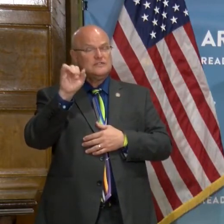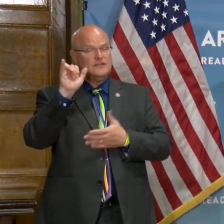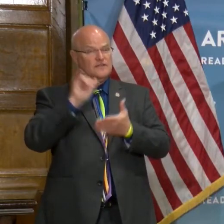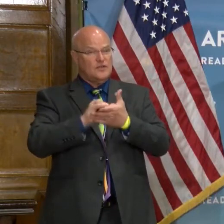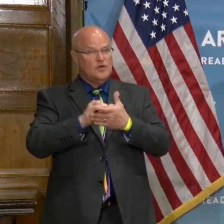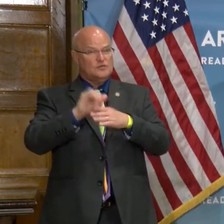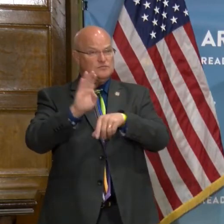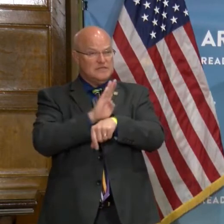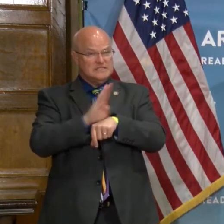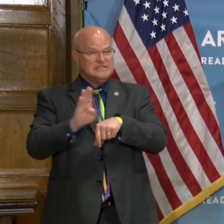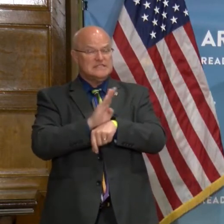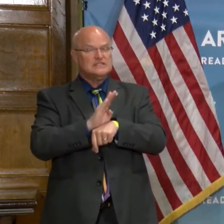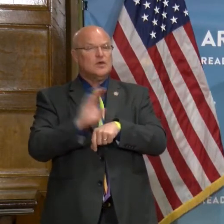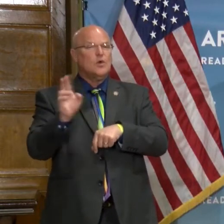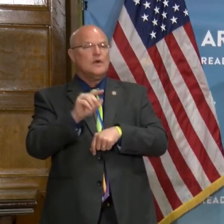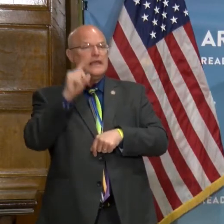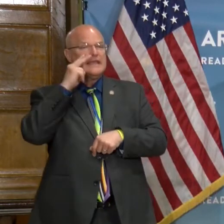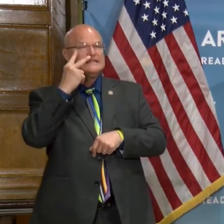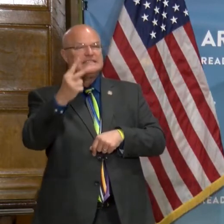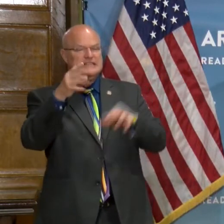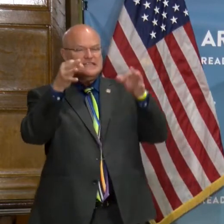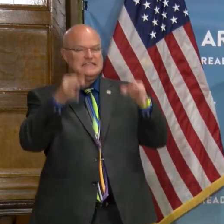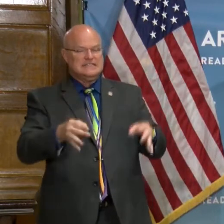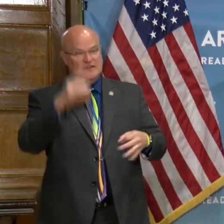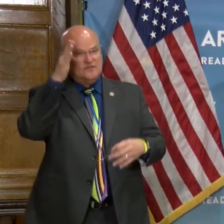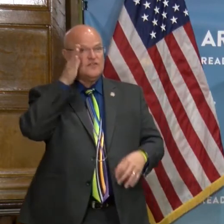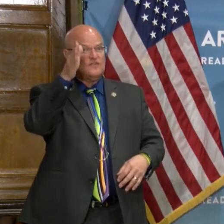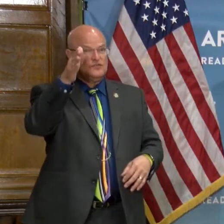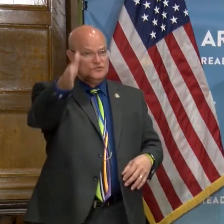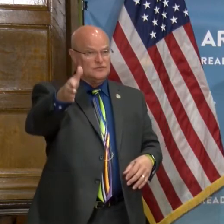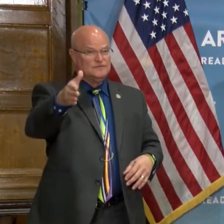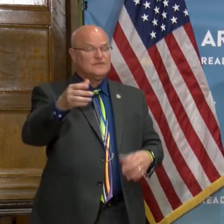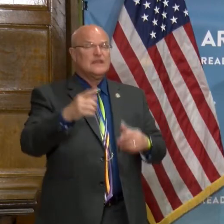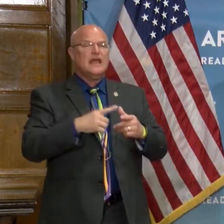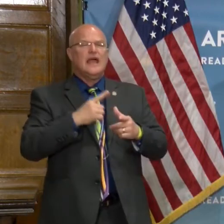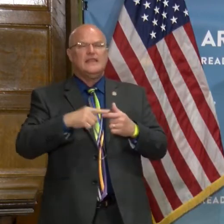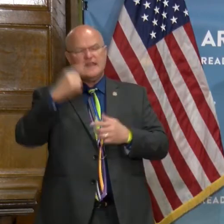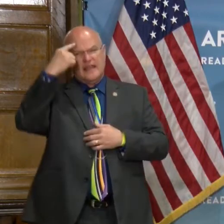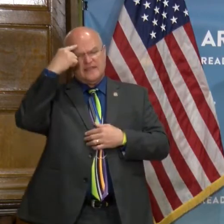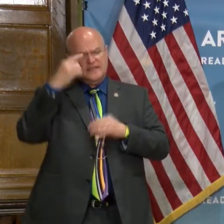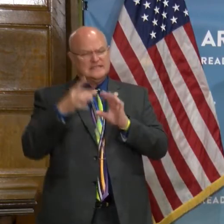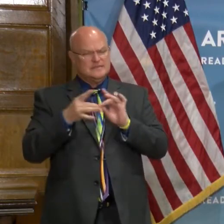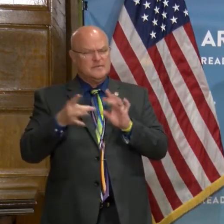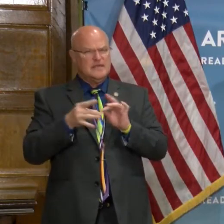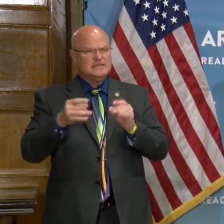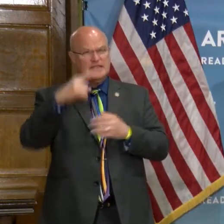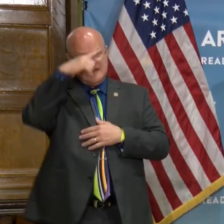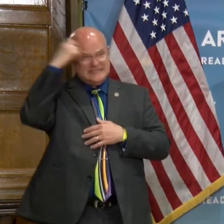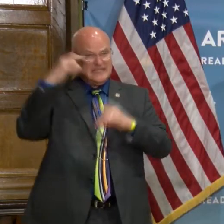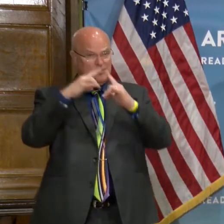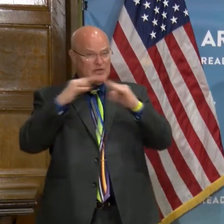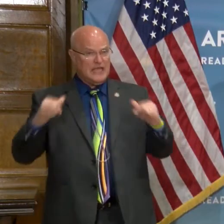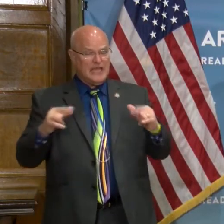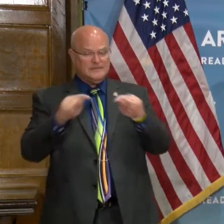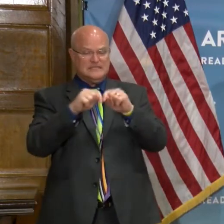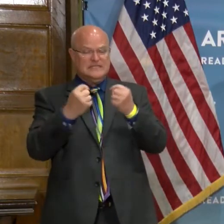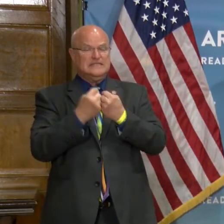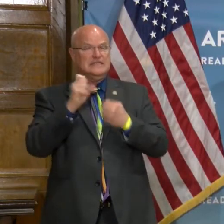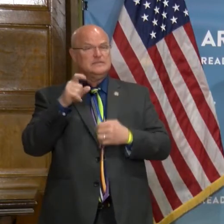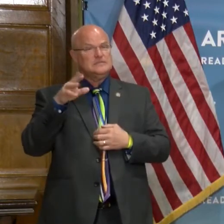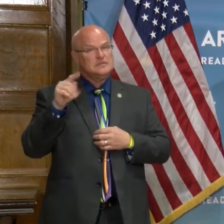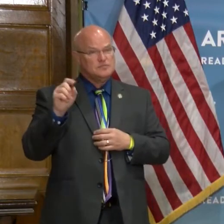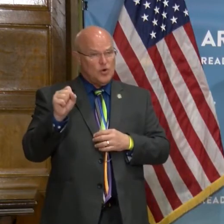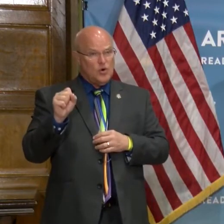to where they can see a decision point for the future. And then I think it's been mentioned, but summer camps and team